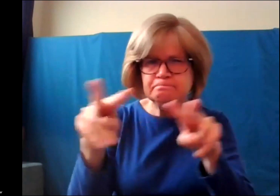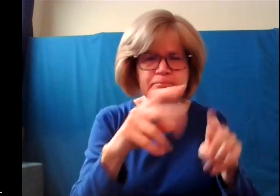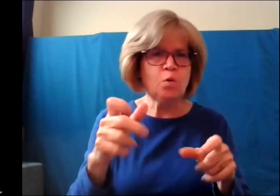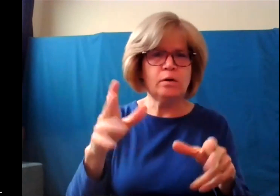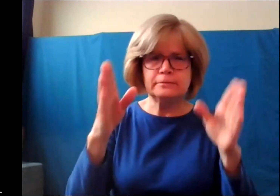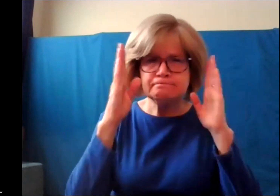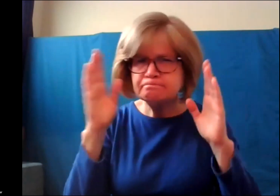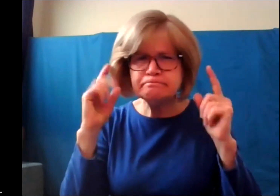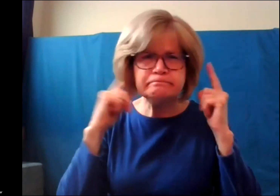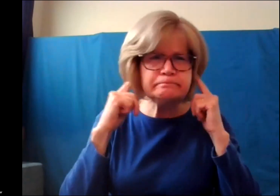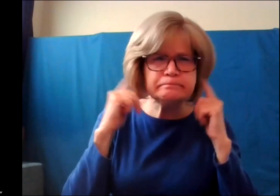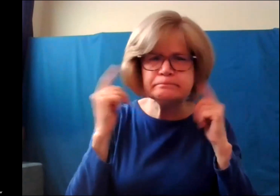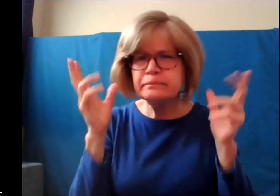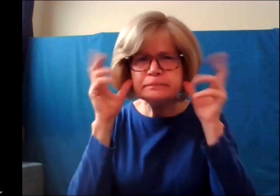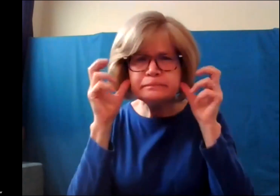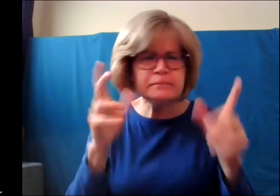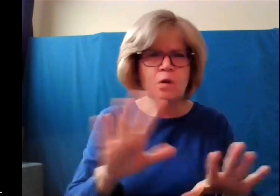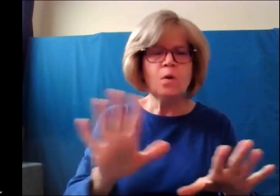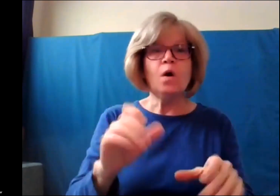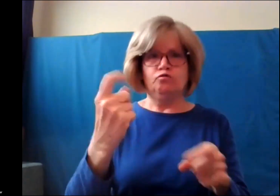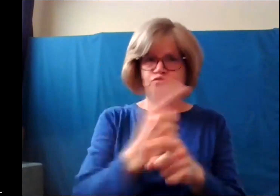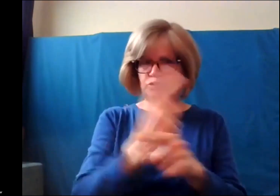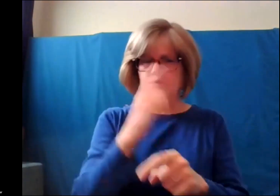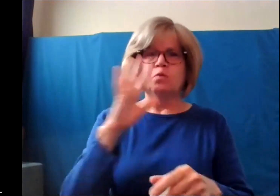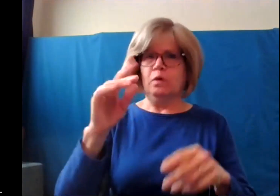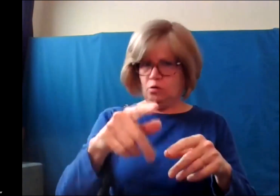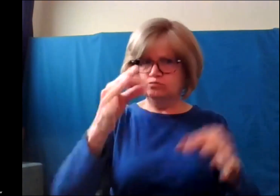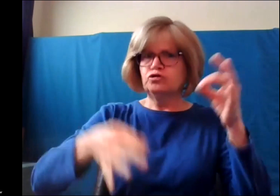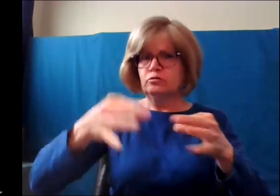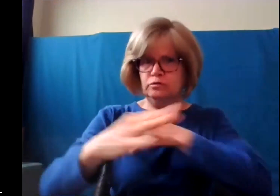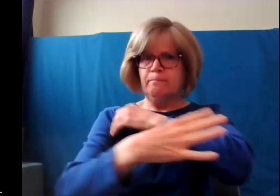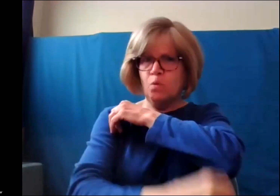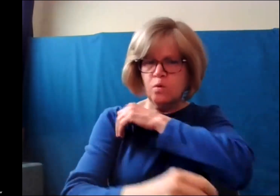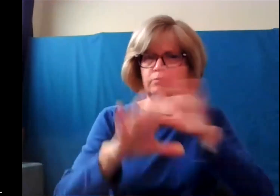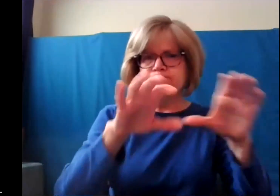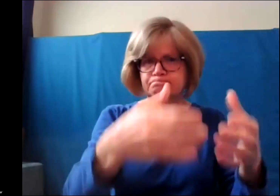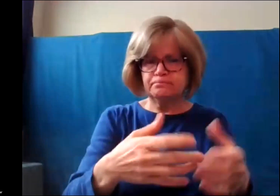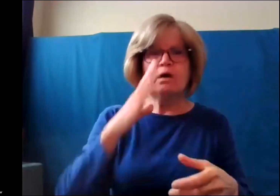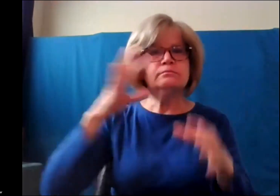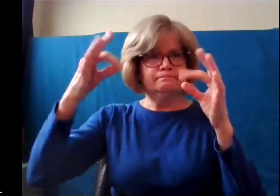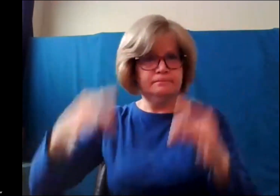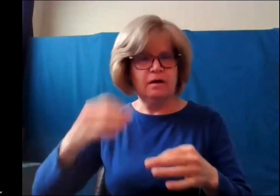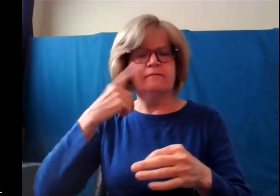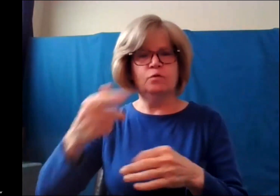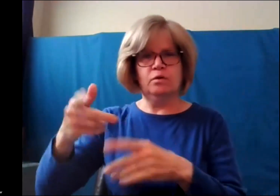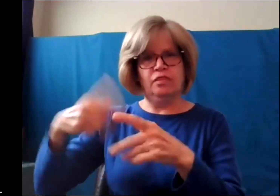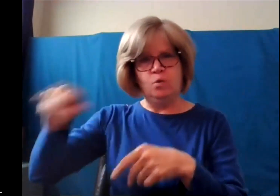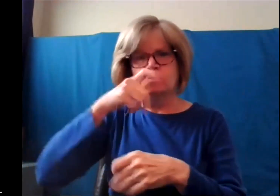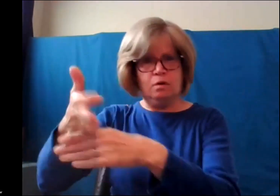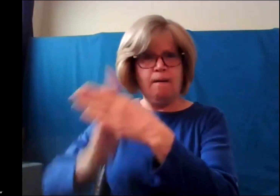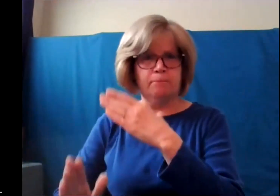his ears hear. But with righteousness he shall judge the poor, and decide with equity for the meek of the